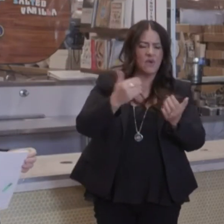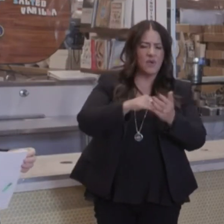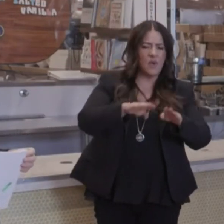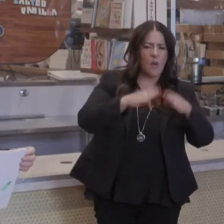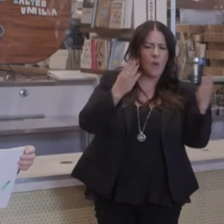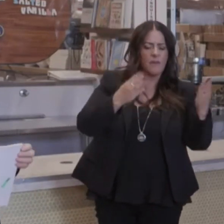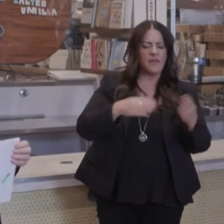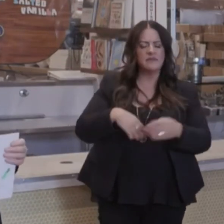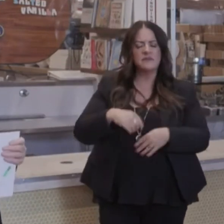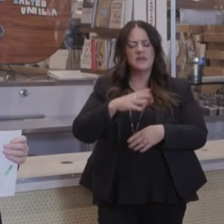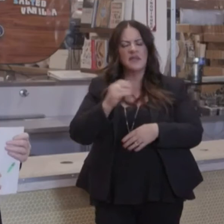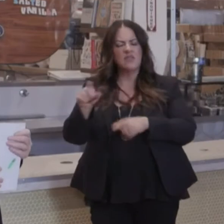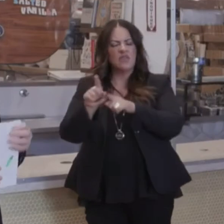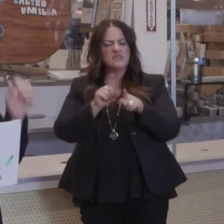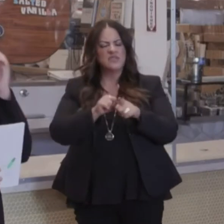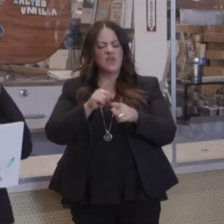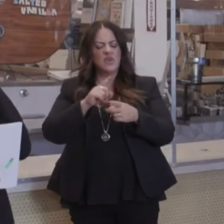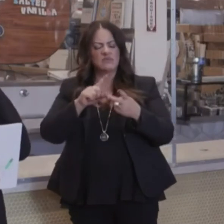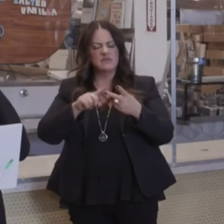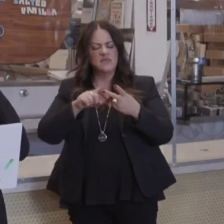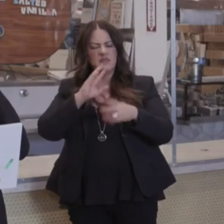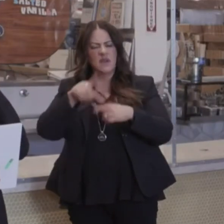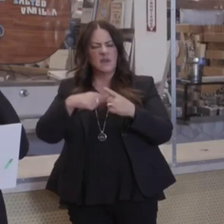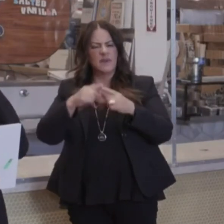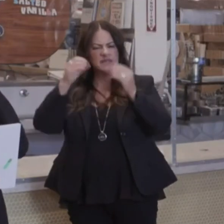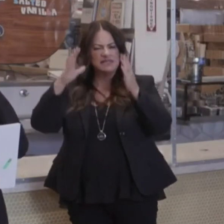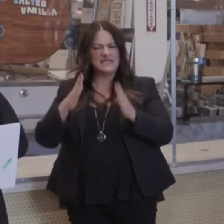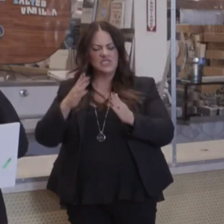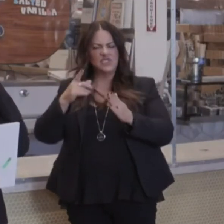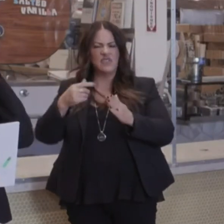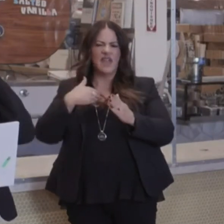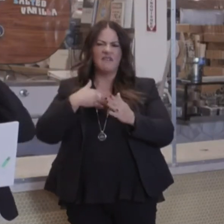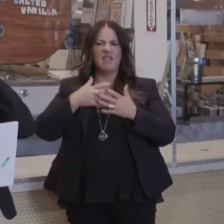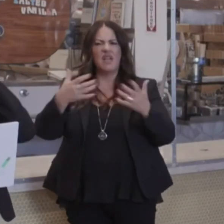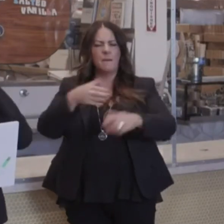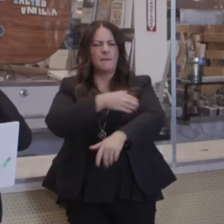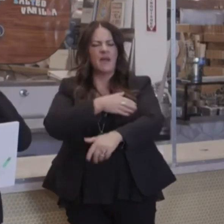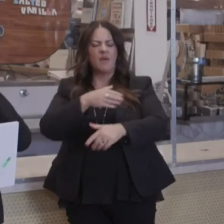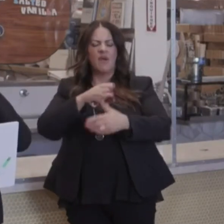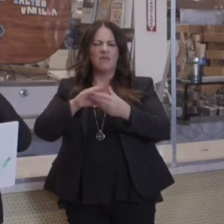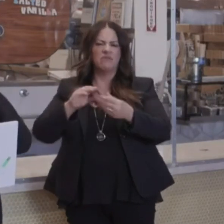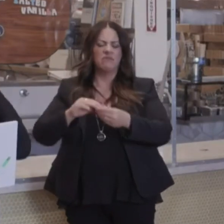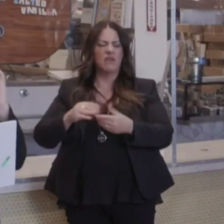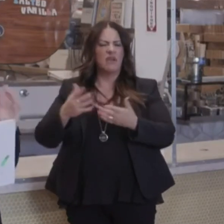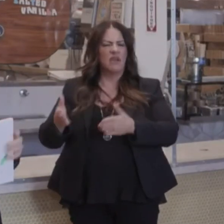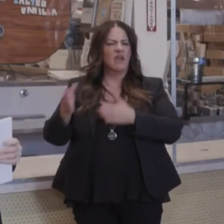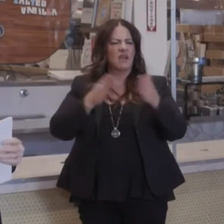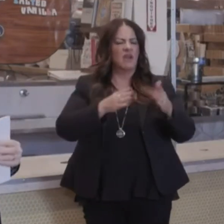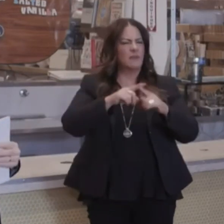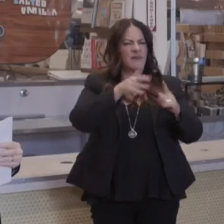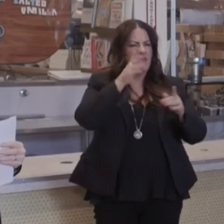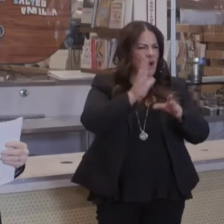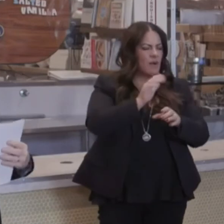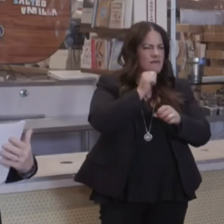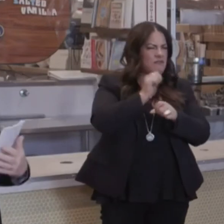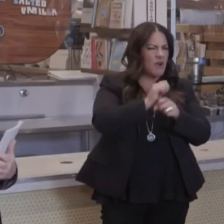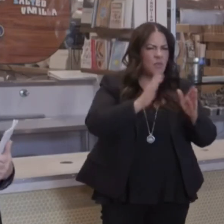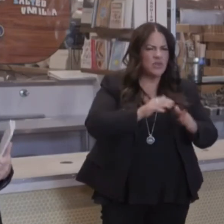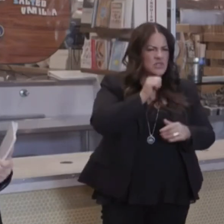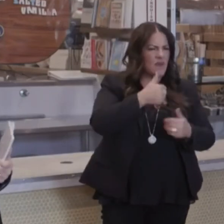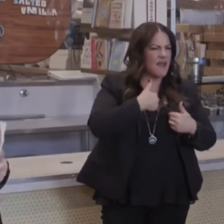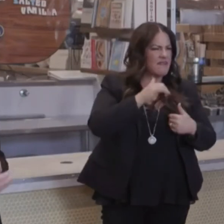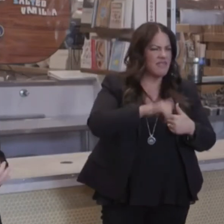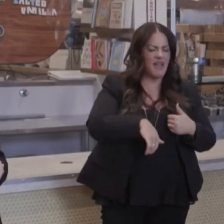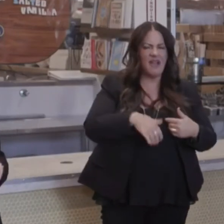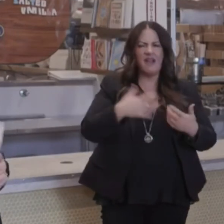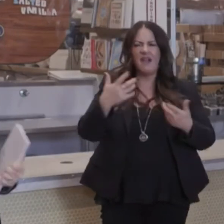a say in the reopening plans when people like farm workers, who you just saw, people like firefighters, people like grocery store clerks,